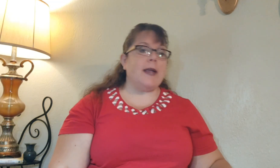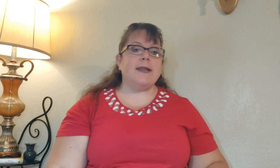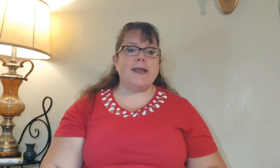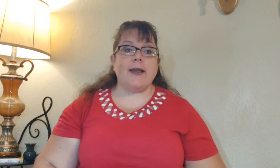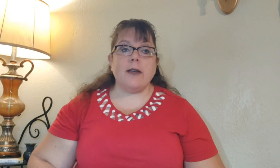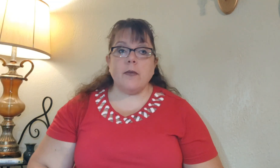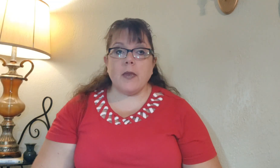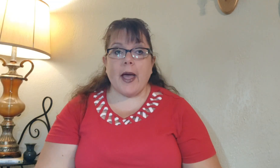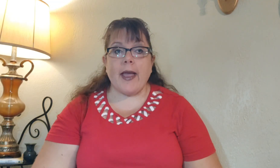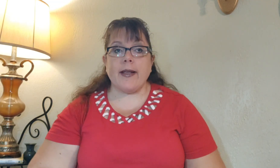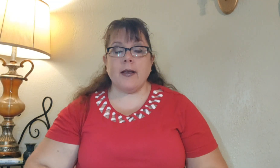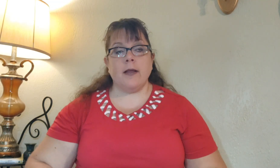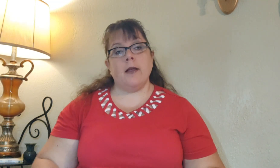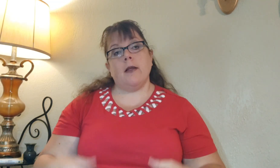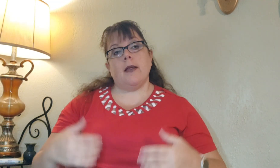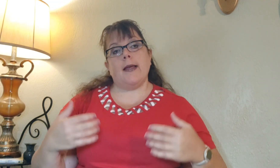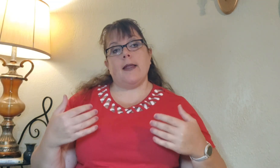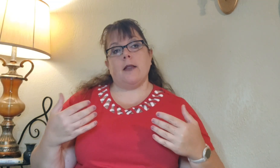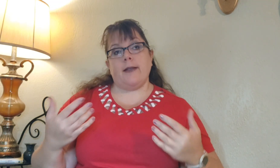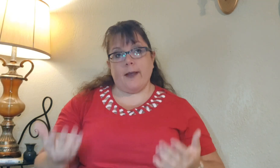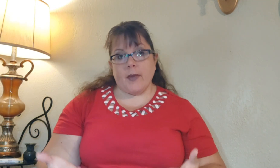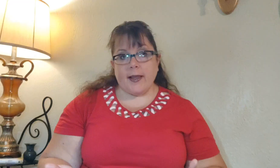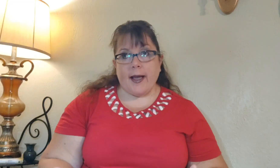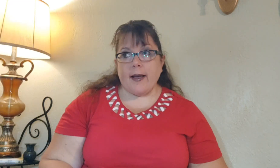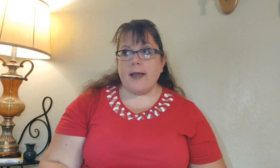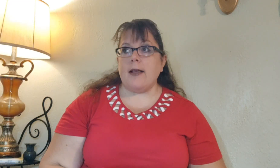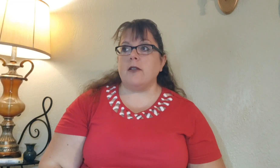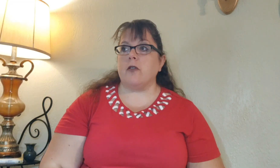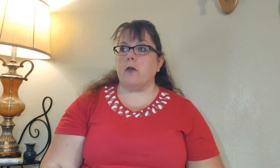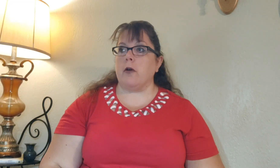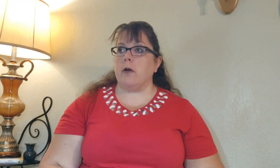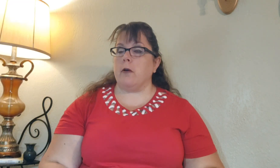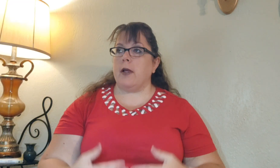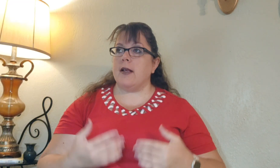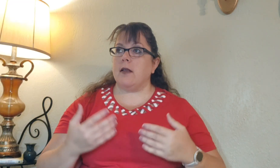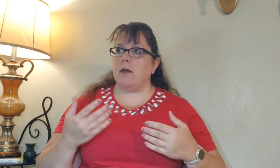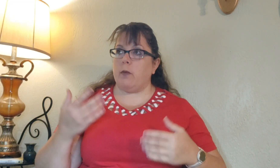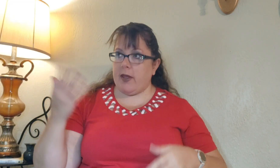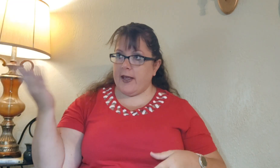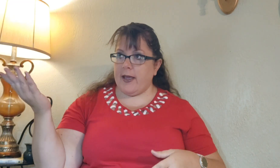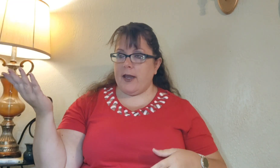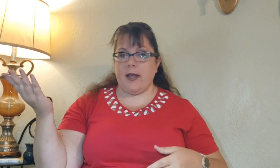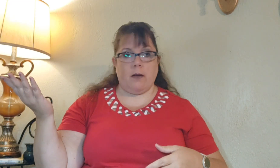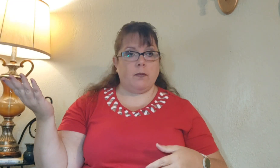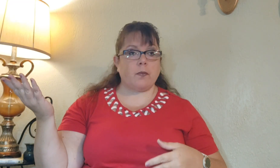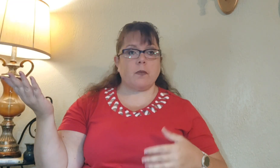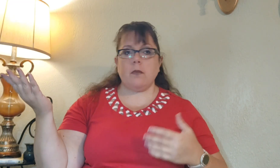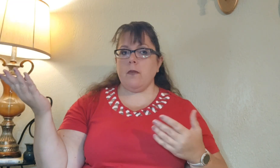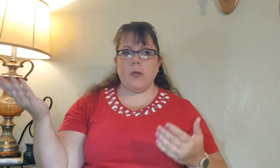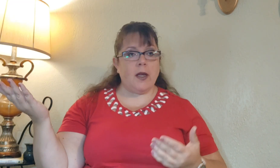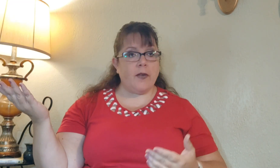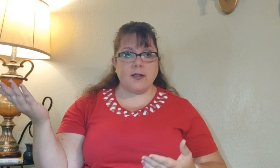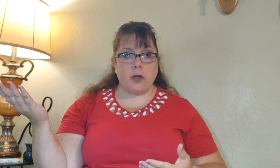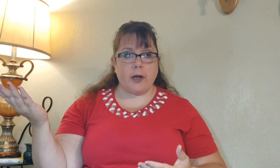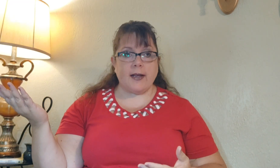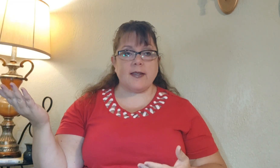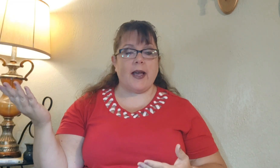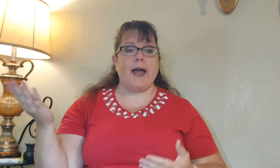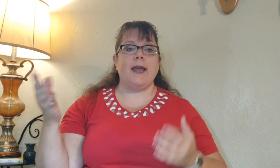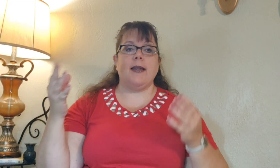And dim, like dim the lights, or with it getting, if it's dark outside and